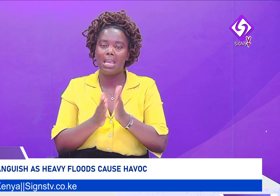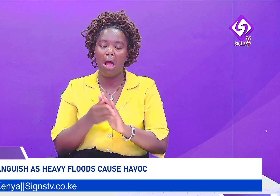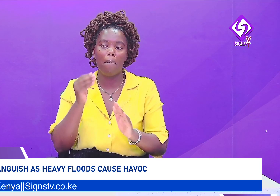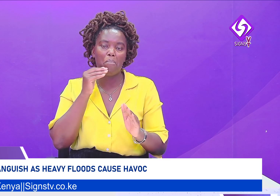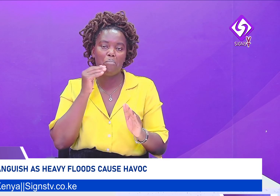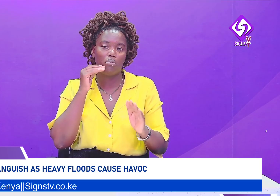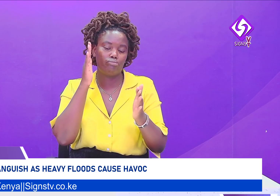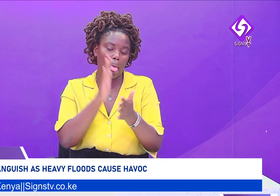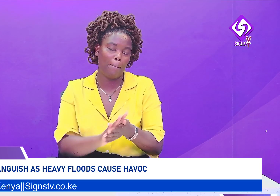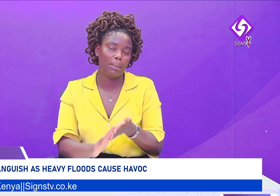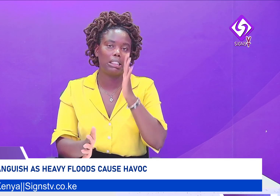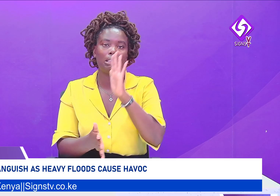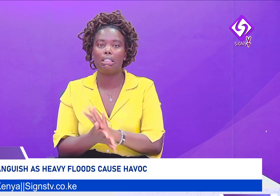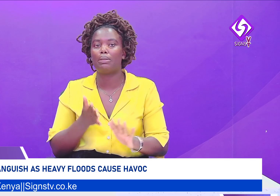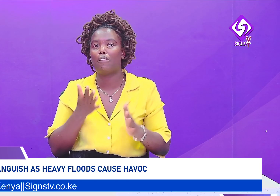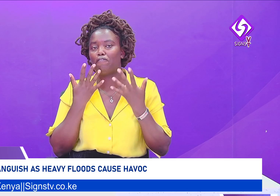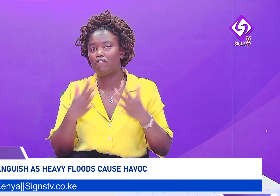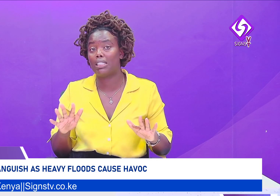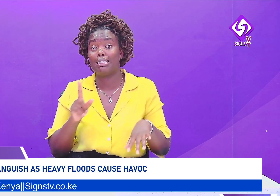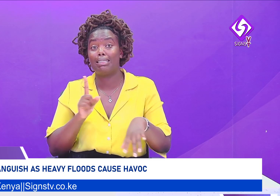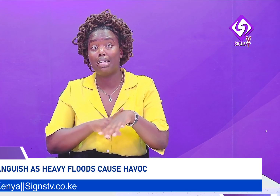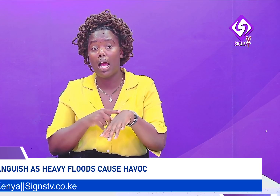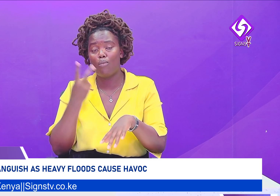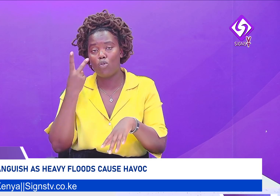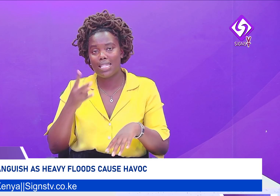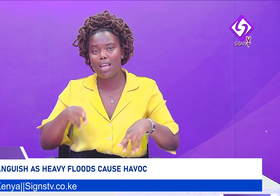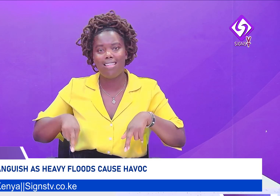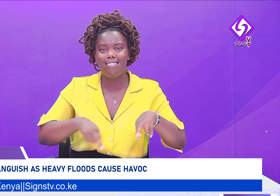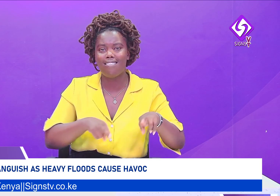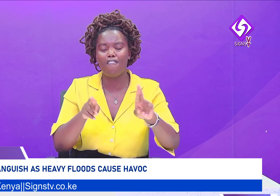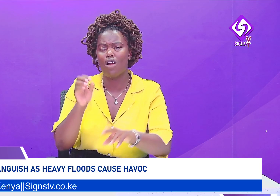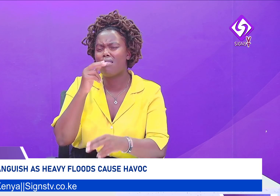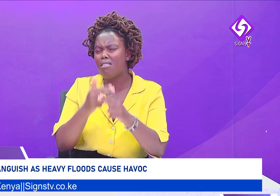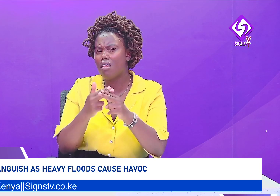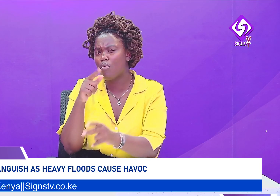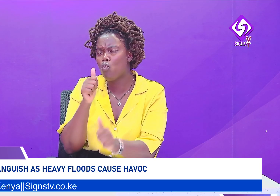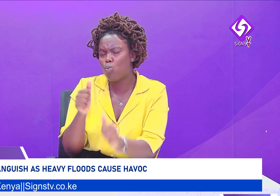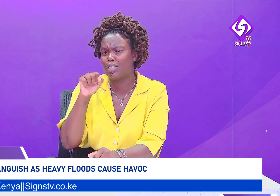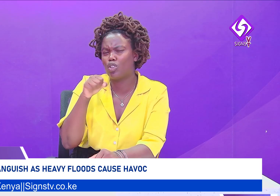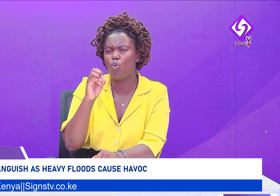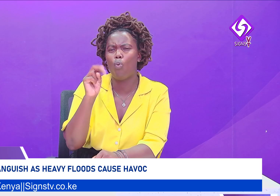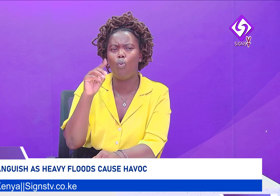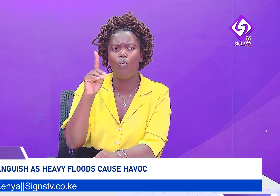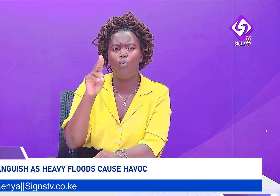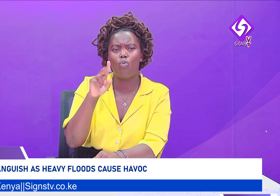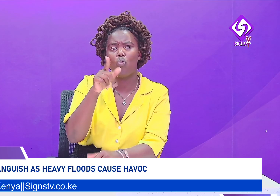rendered homeless after River Sondu Mirio broke its banks following